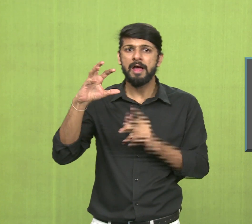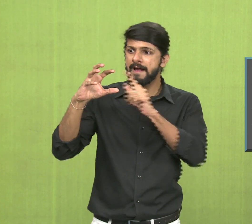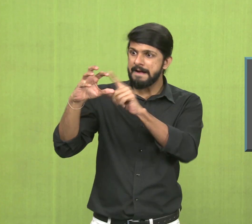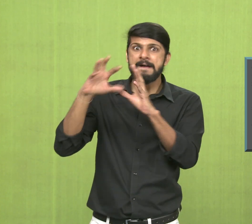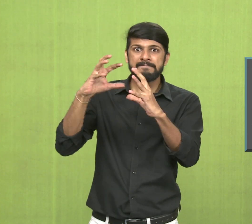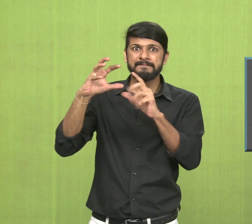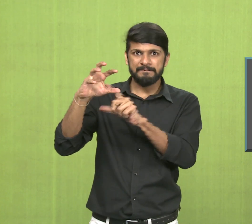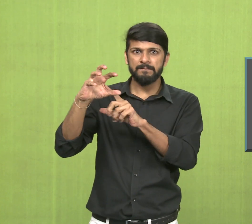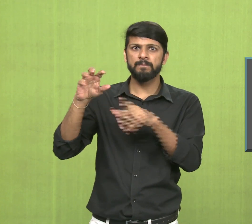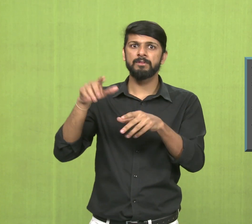be,